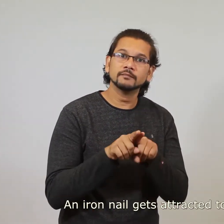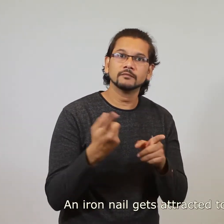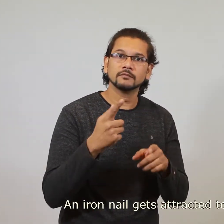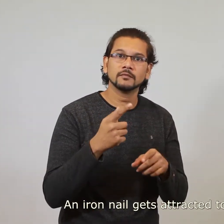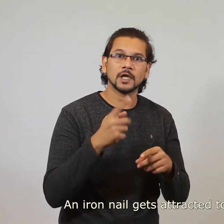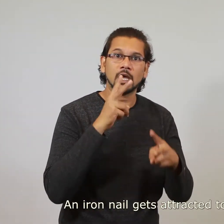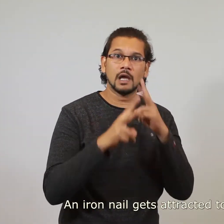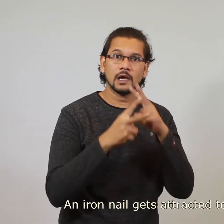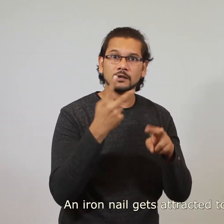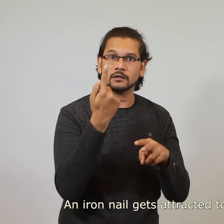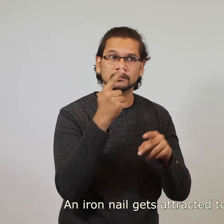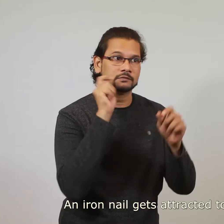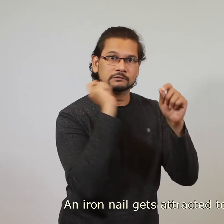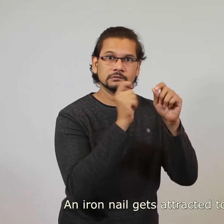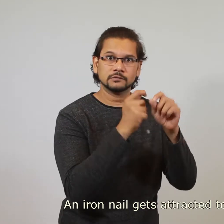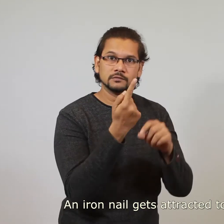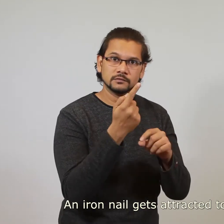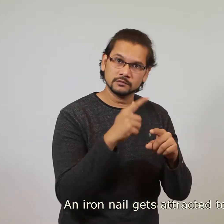An iron nail gets attracted to a magnet,